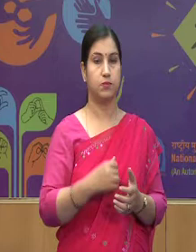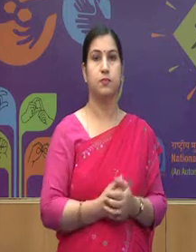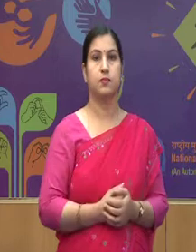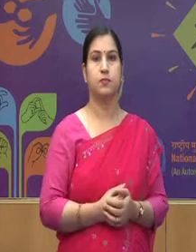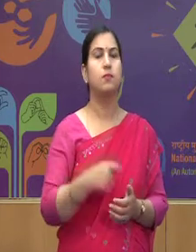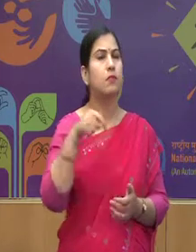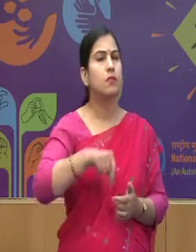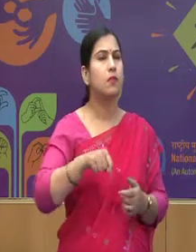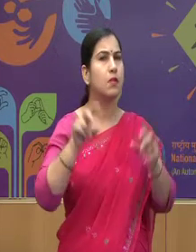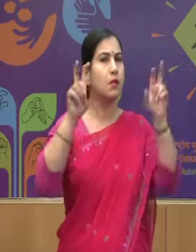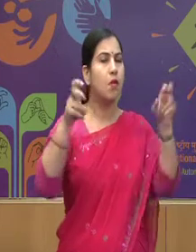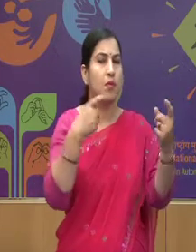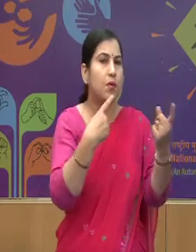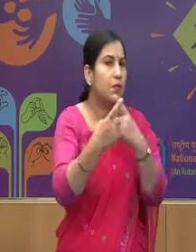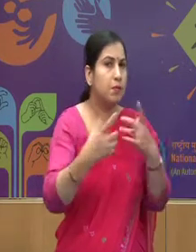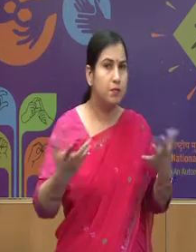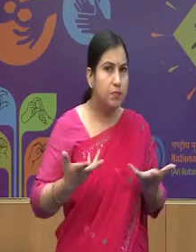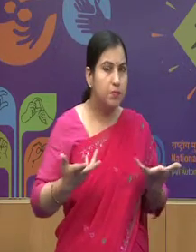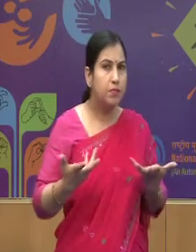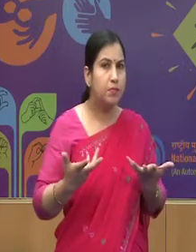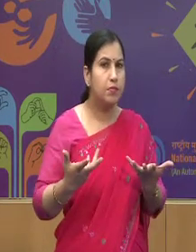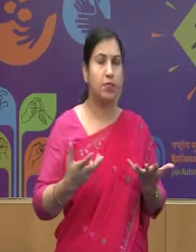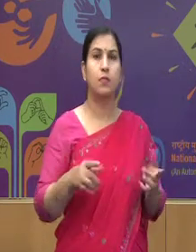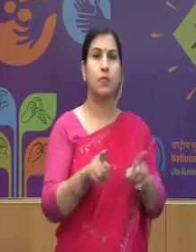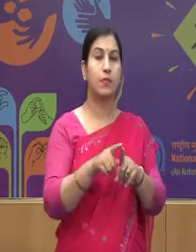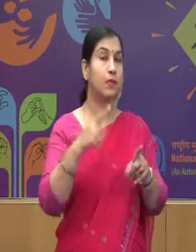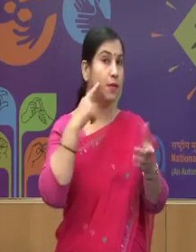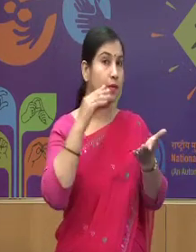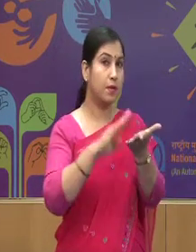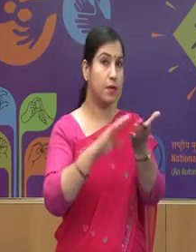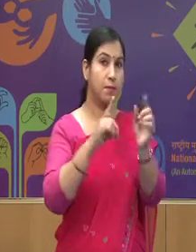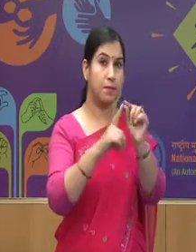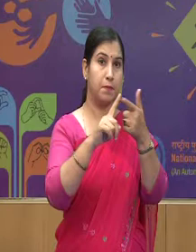and we will talk about the rise of imperialism